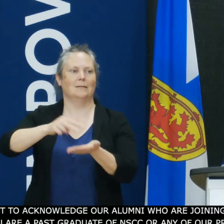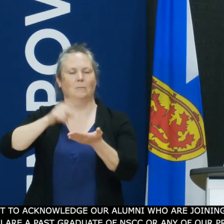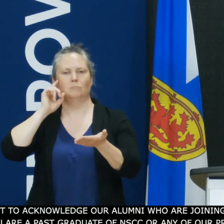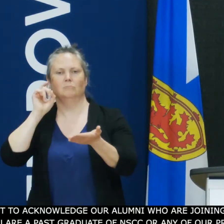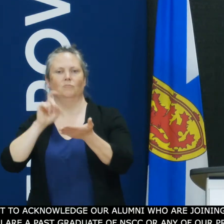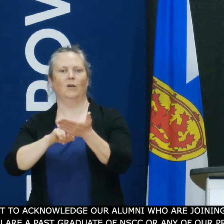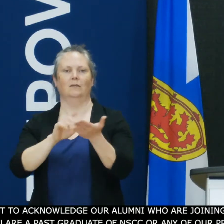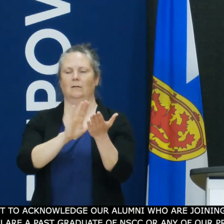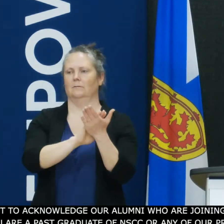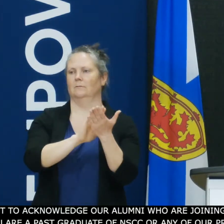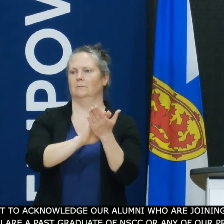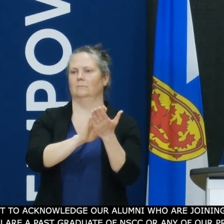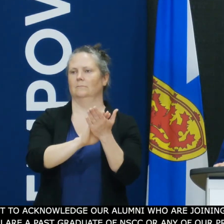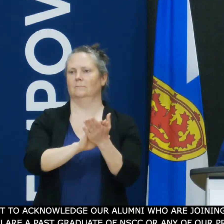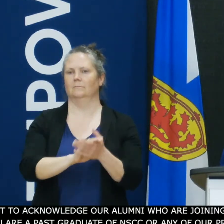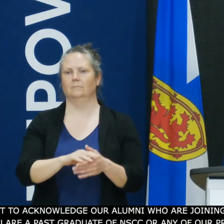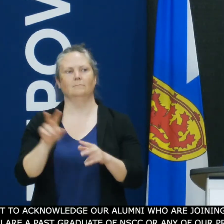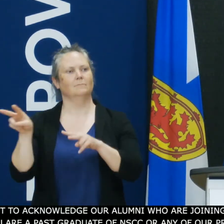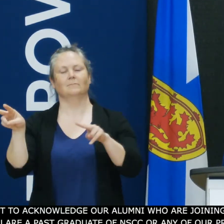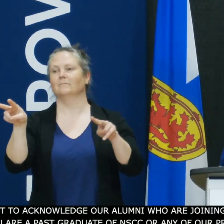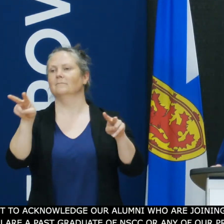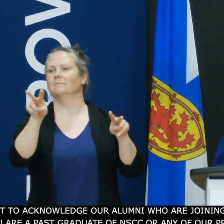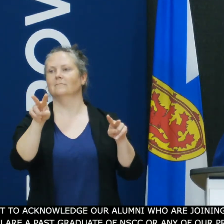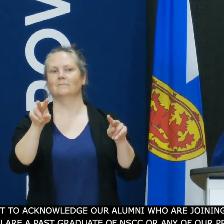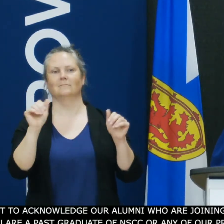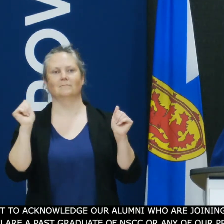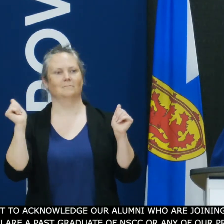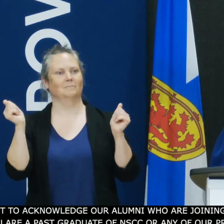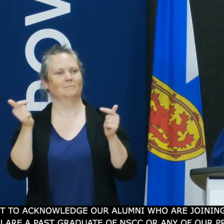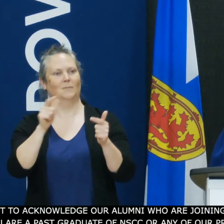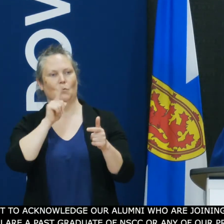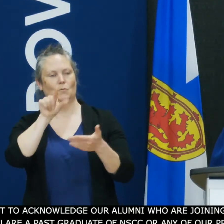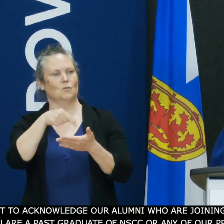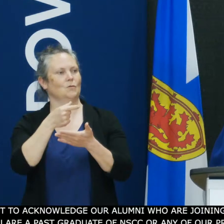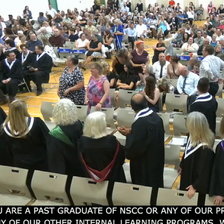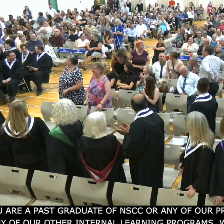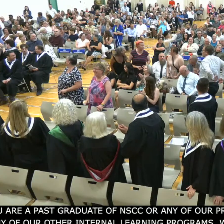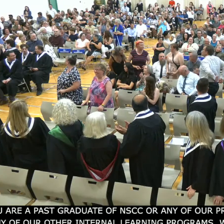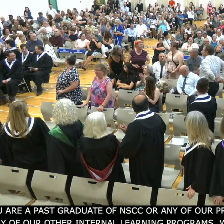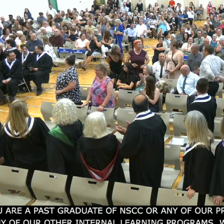recognized? And look around the room, folks, as to who stands up.